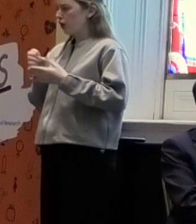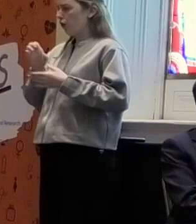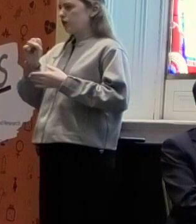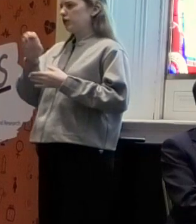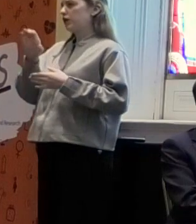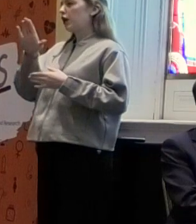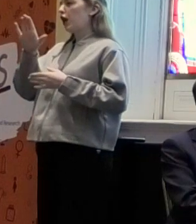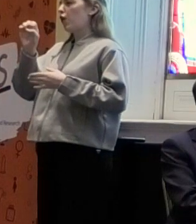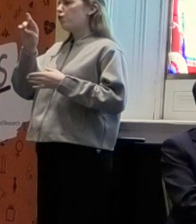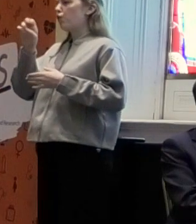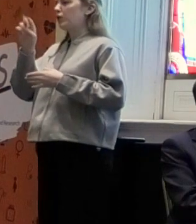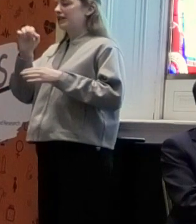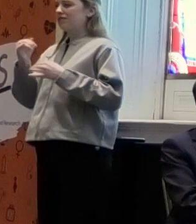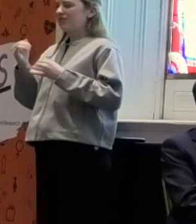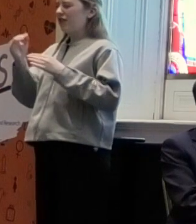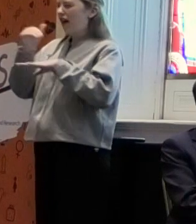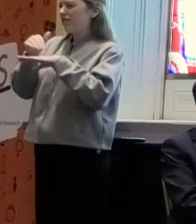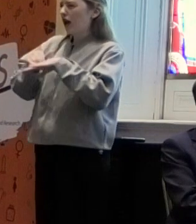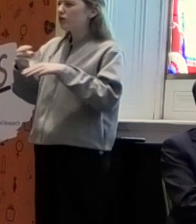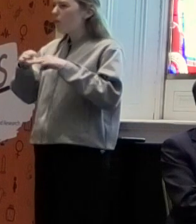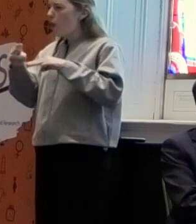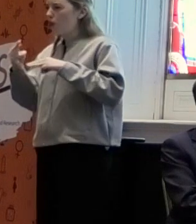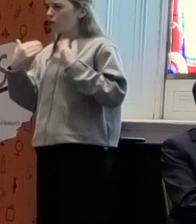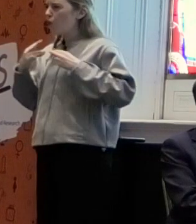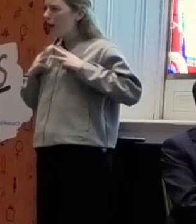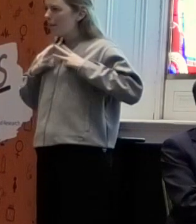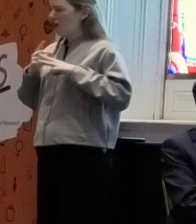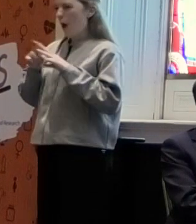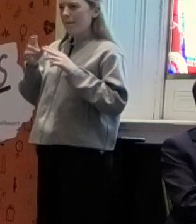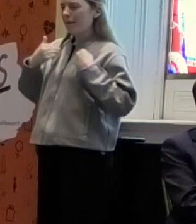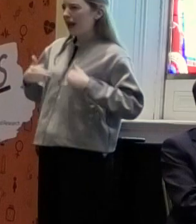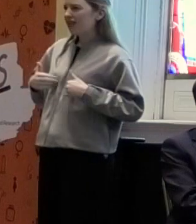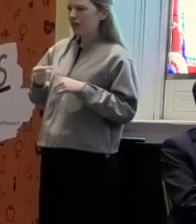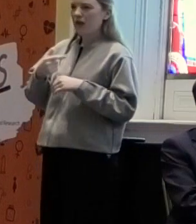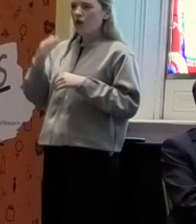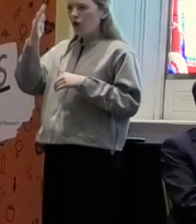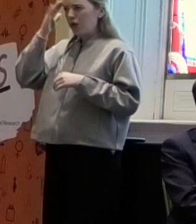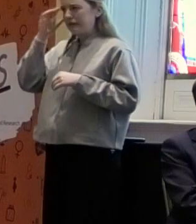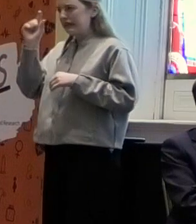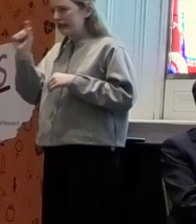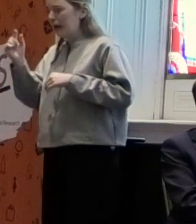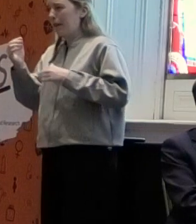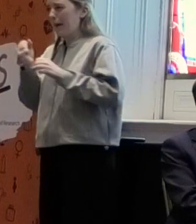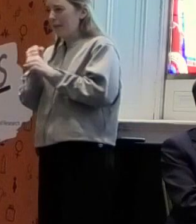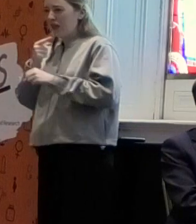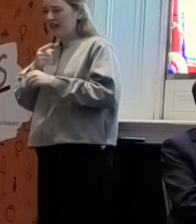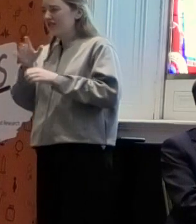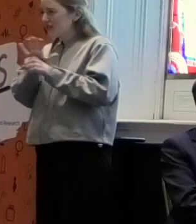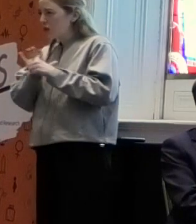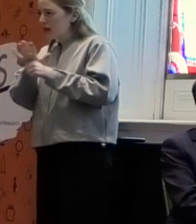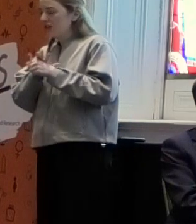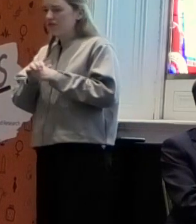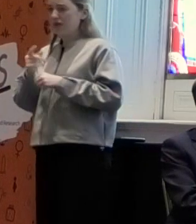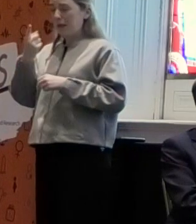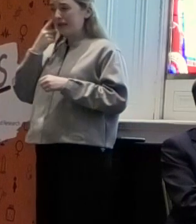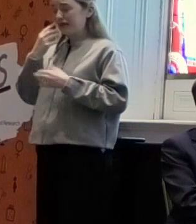times more commonly than men, and many people will know very little about it. It's not in any newspapers. I see quite a few women with